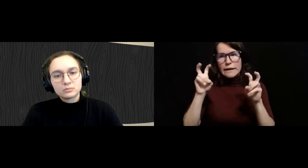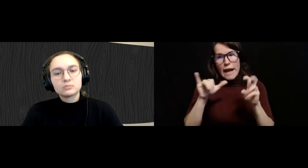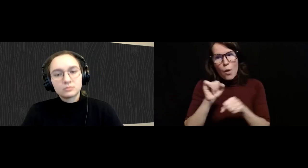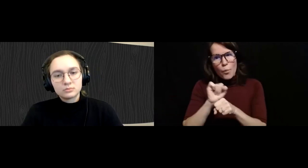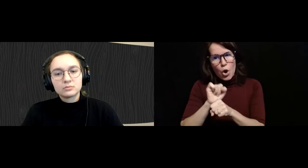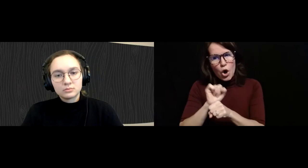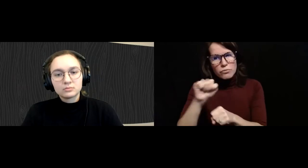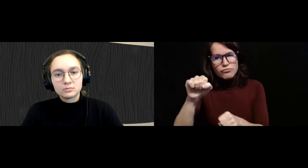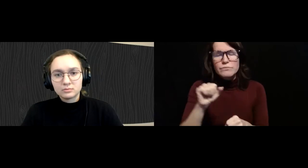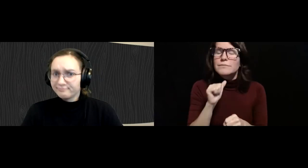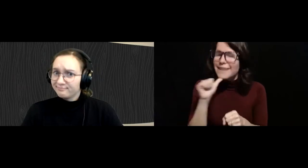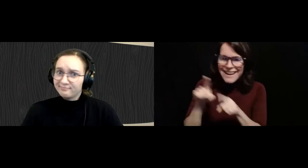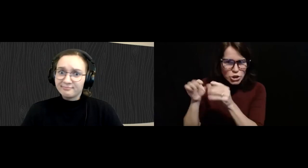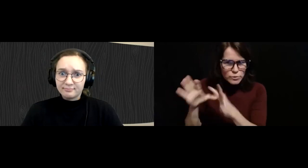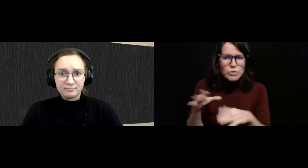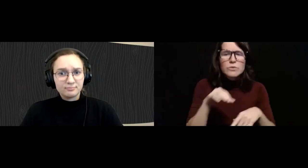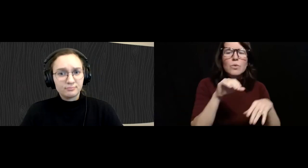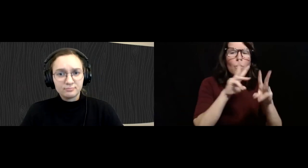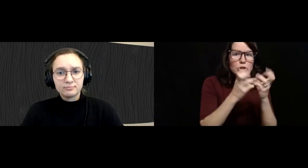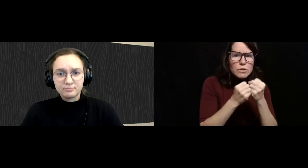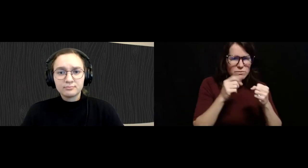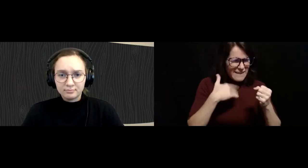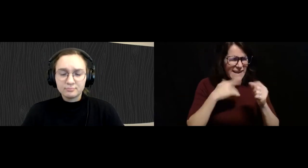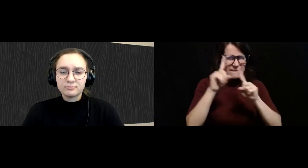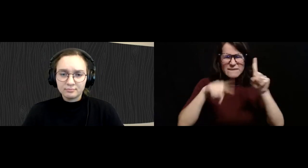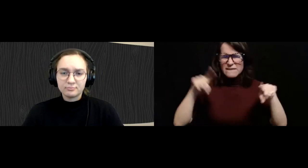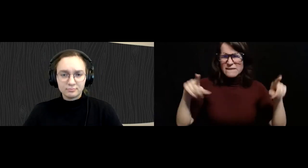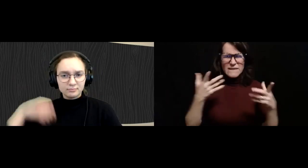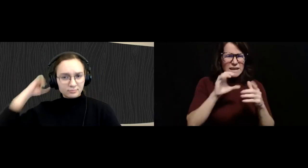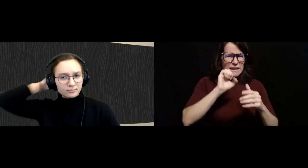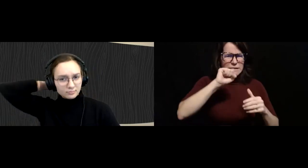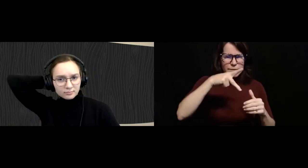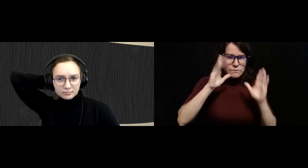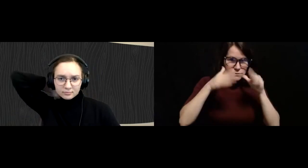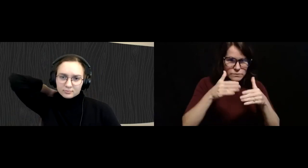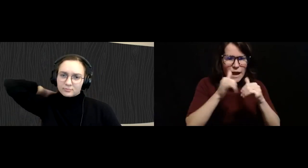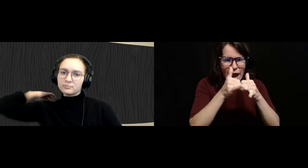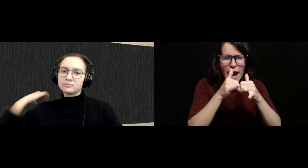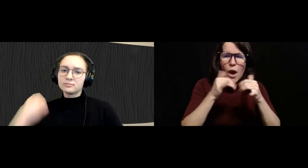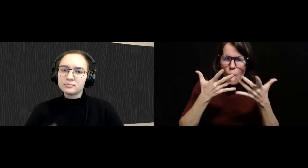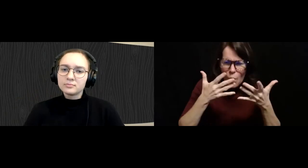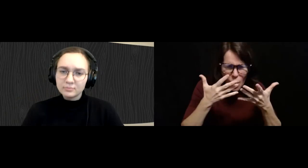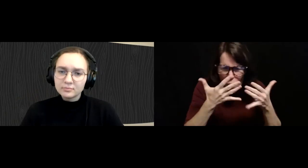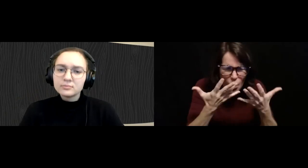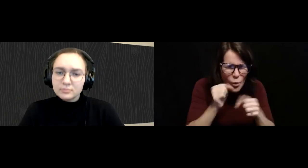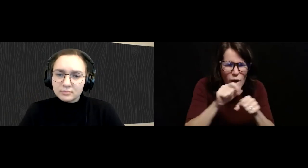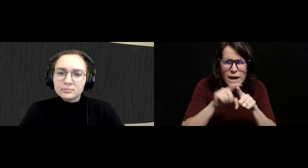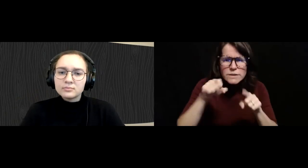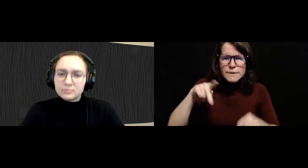be an SSP because it is a work. It is not an interpreter. And SSPs focus on, you